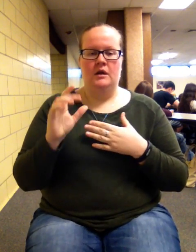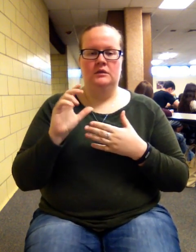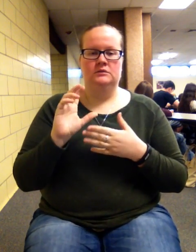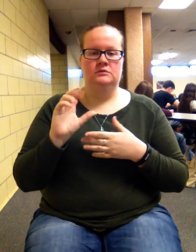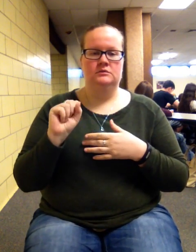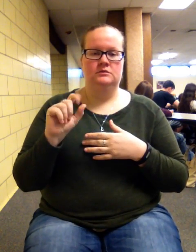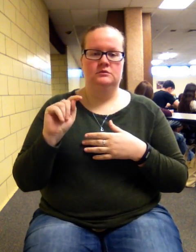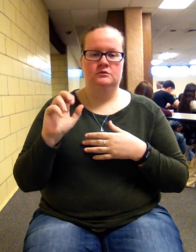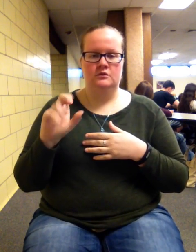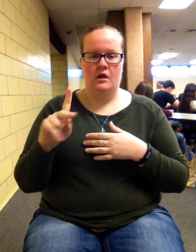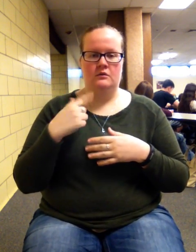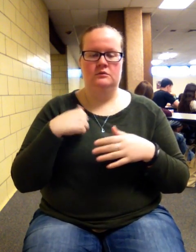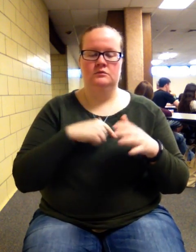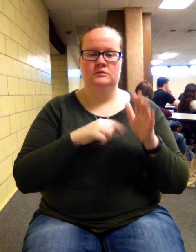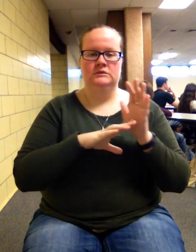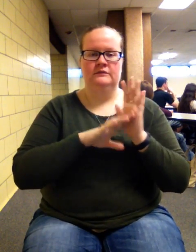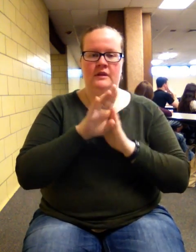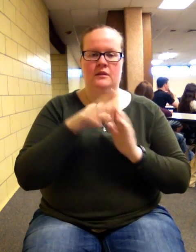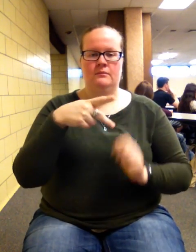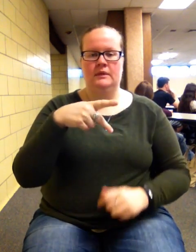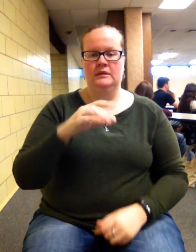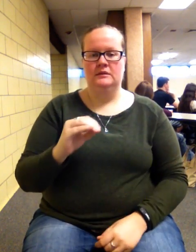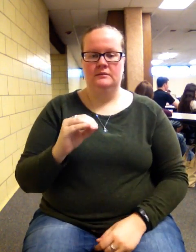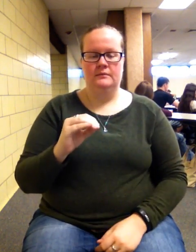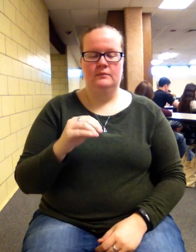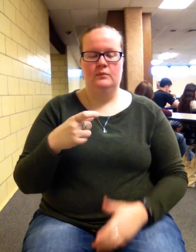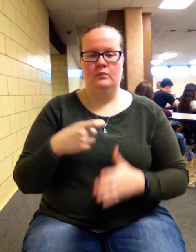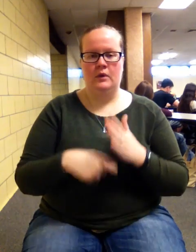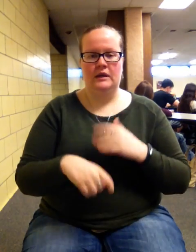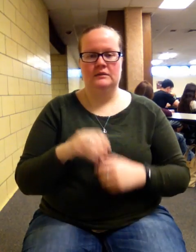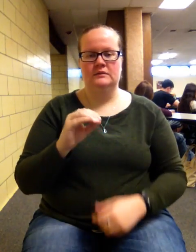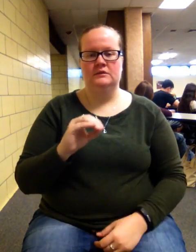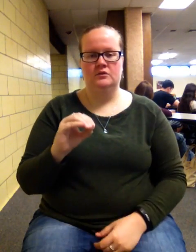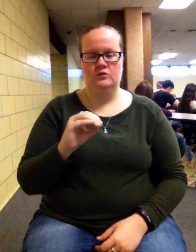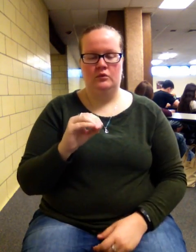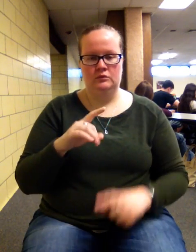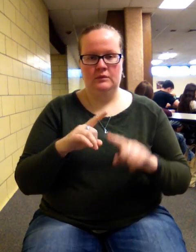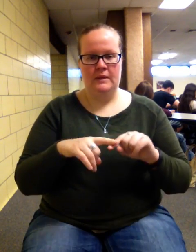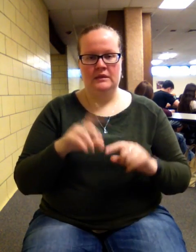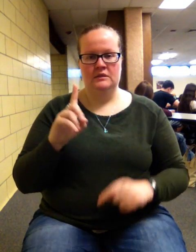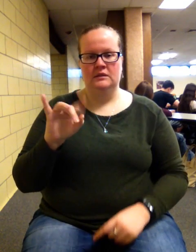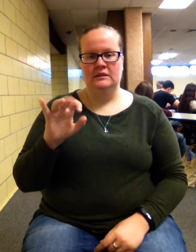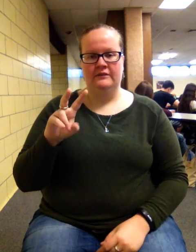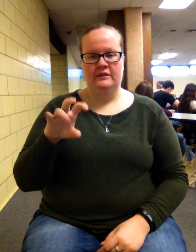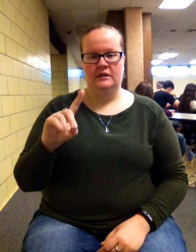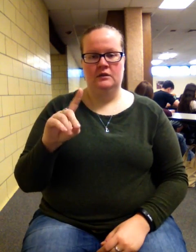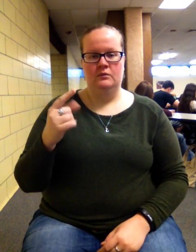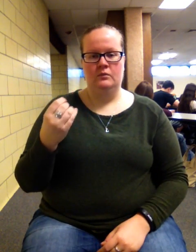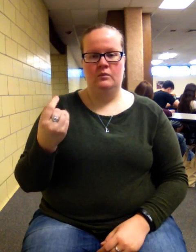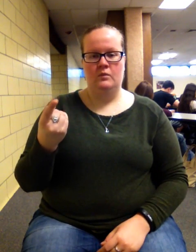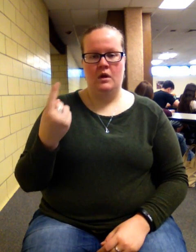we developed a piece of zero, price zero, based on dividend 1 and growth.